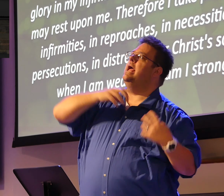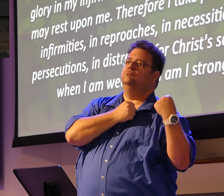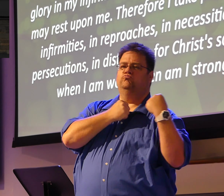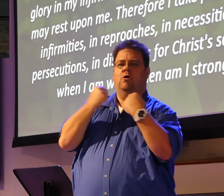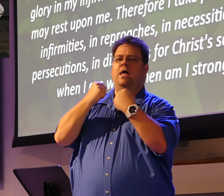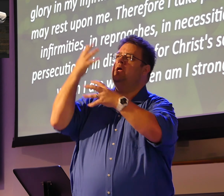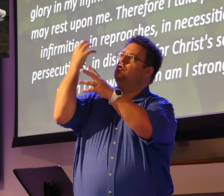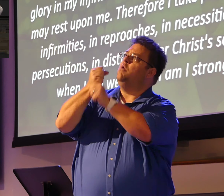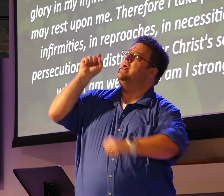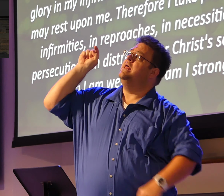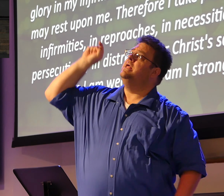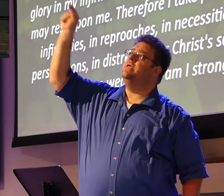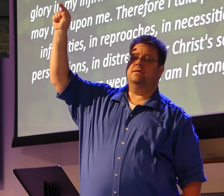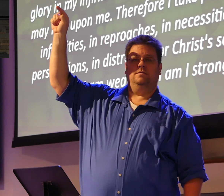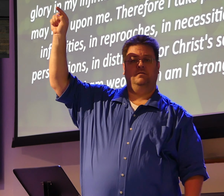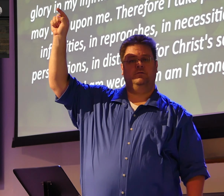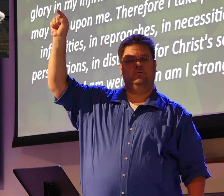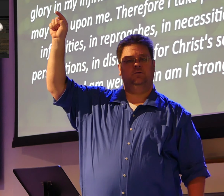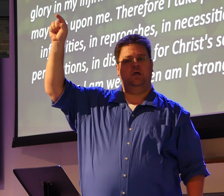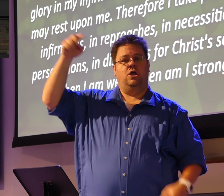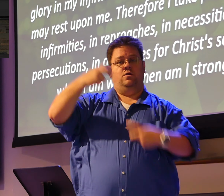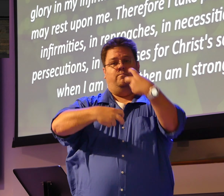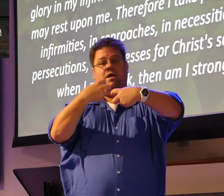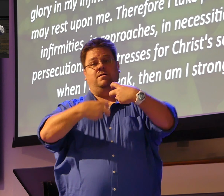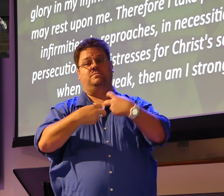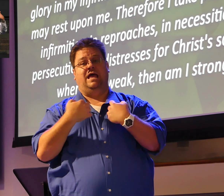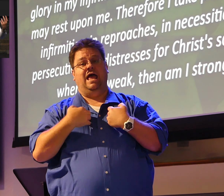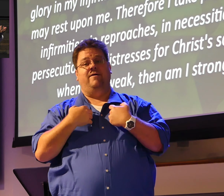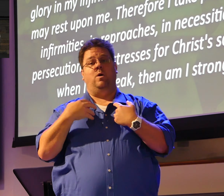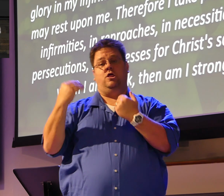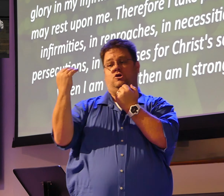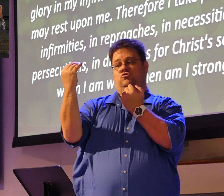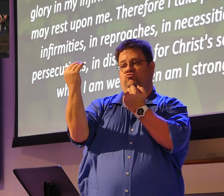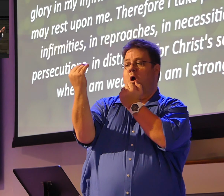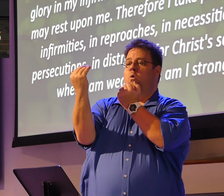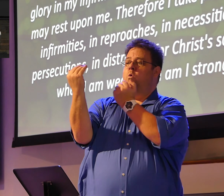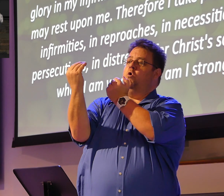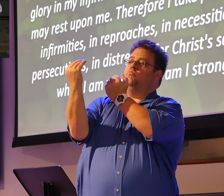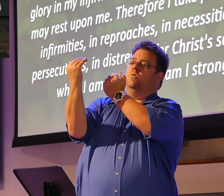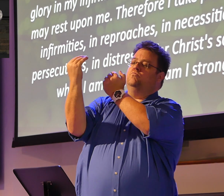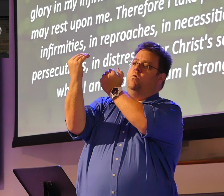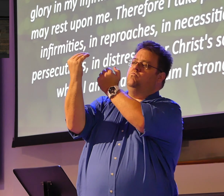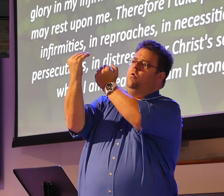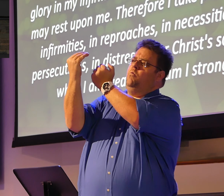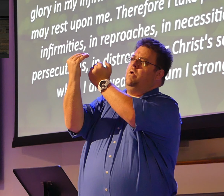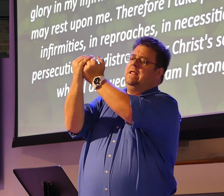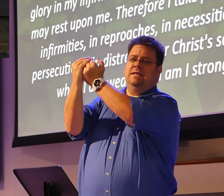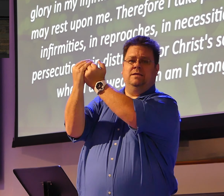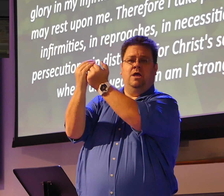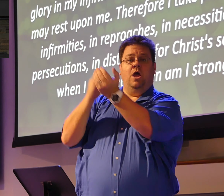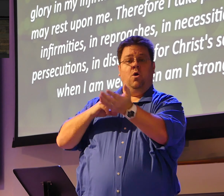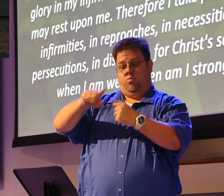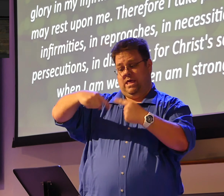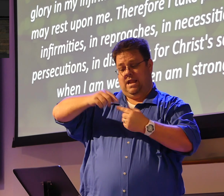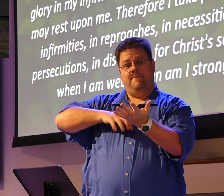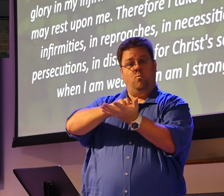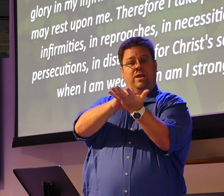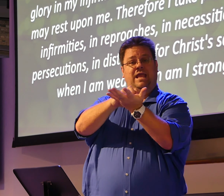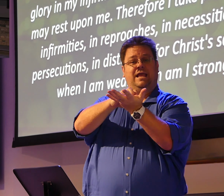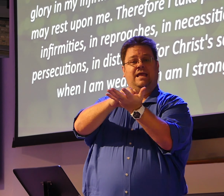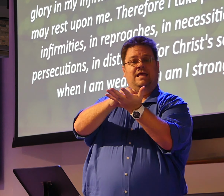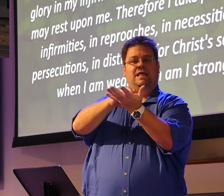rely on him i've learned to trust christ more it's like we said problems have a way of drawing us closer to him so he said when i'm